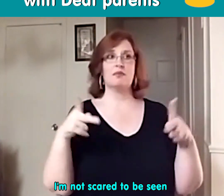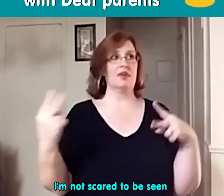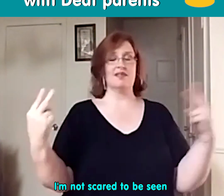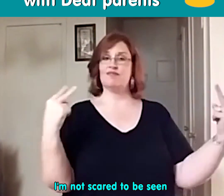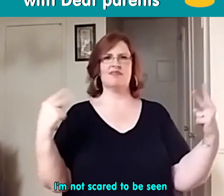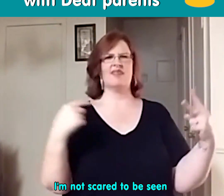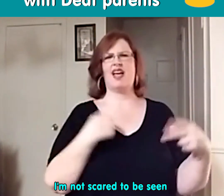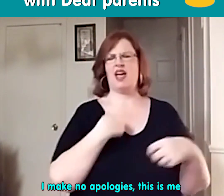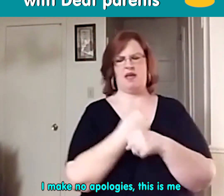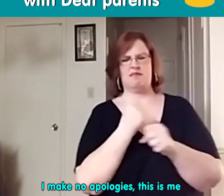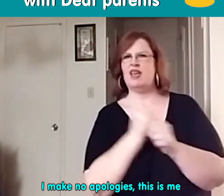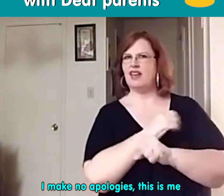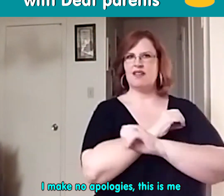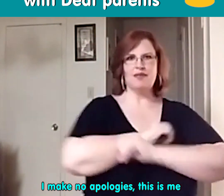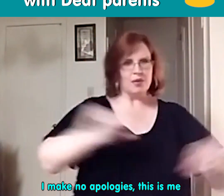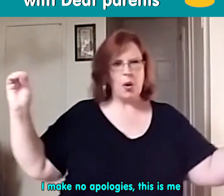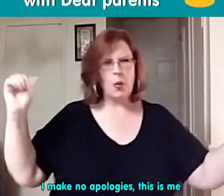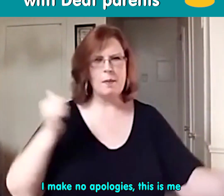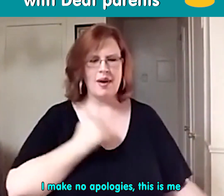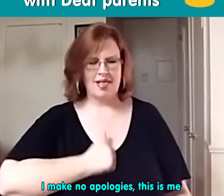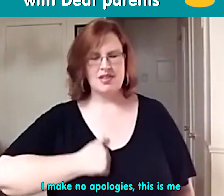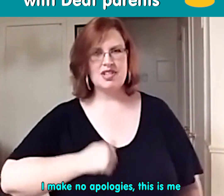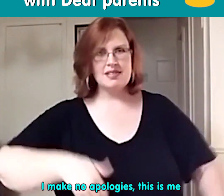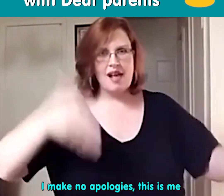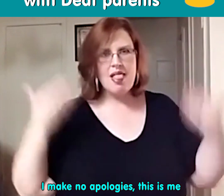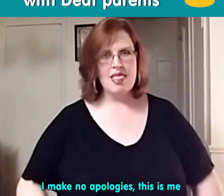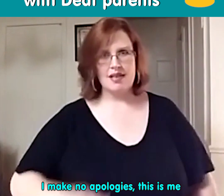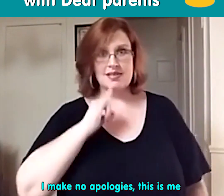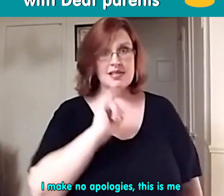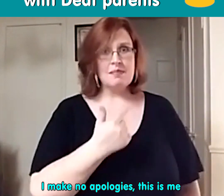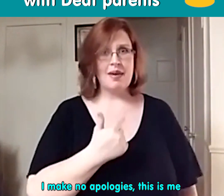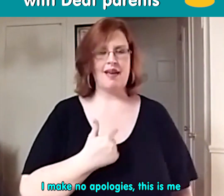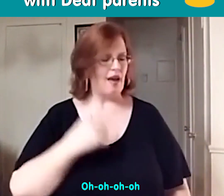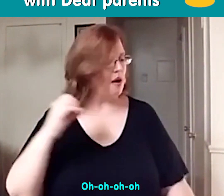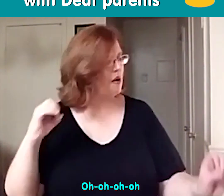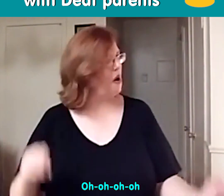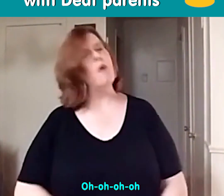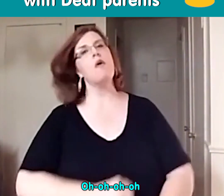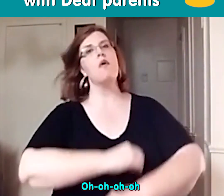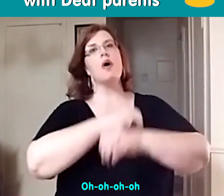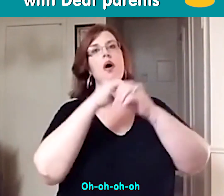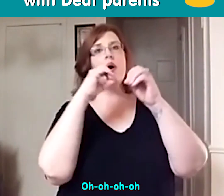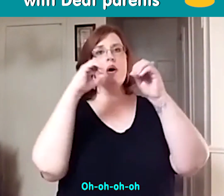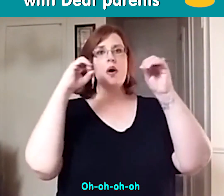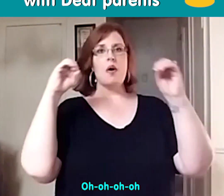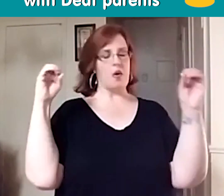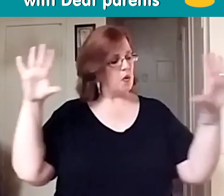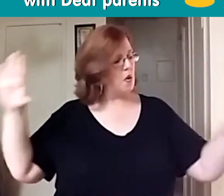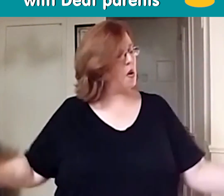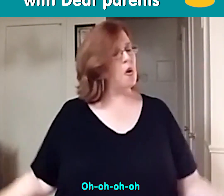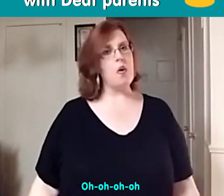parts. I've learned to be ashamed of all my scars. Run away,